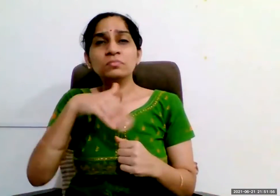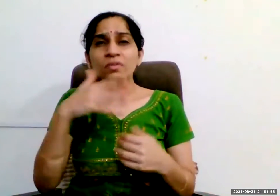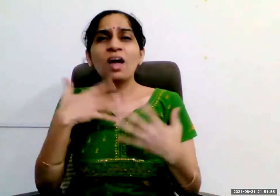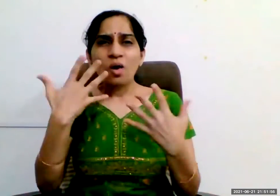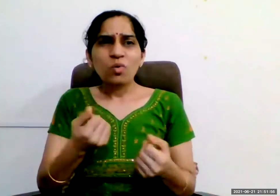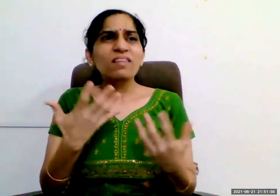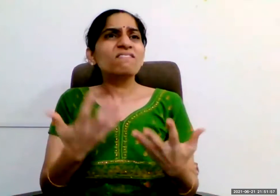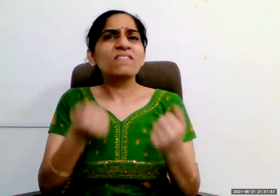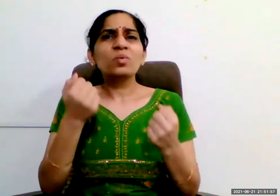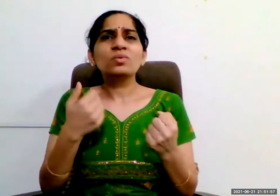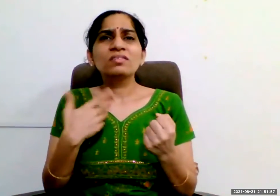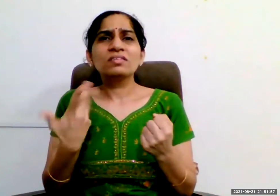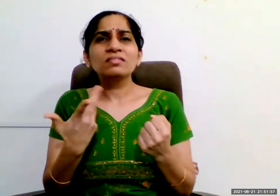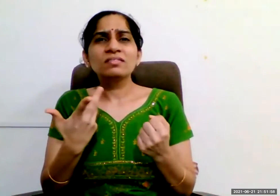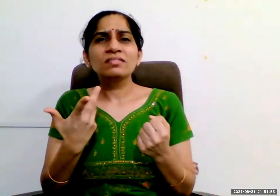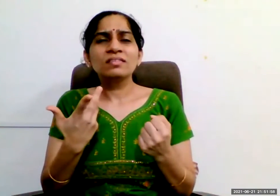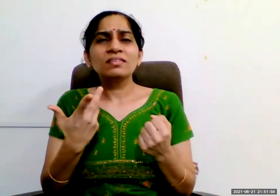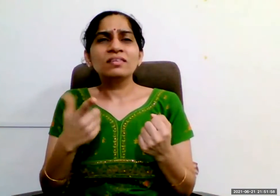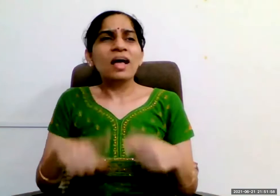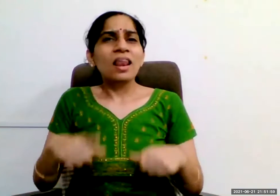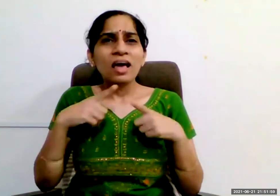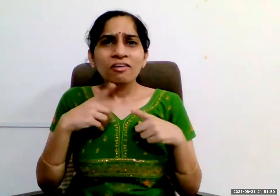he heard about the glories of the Lord